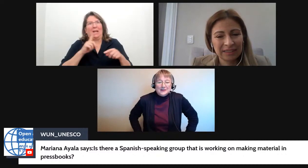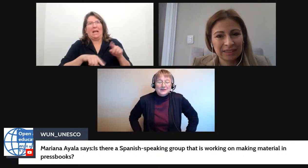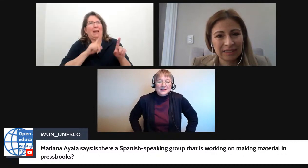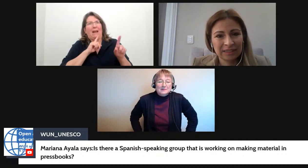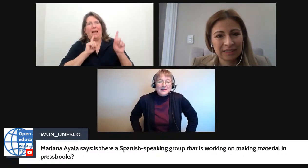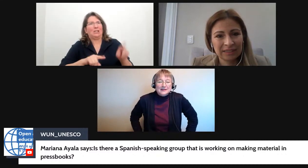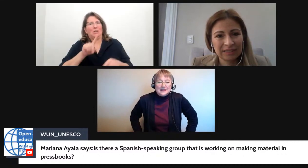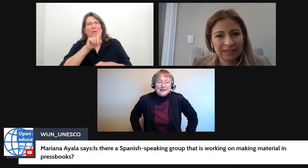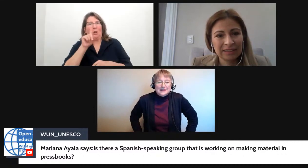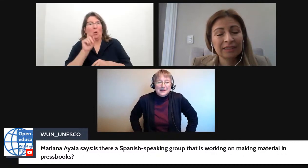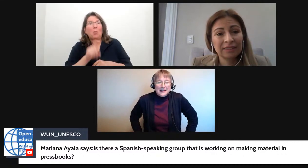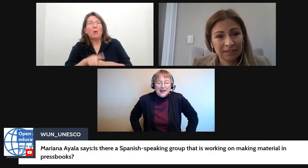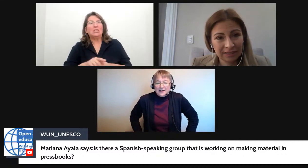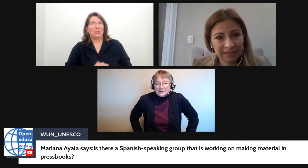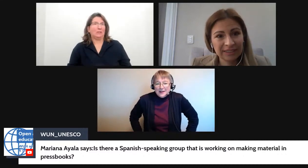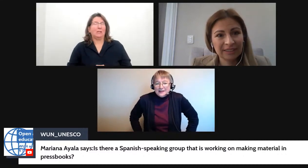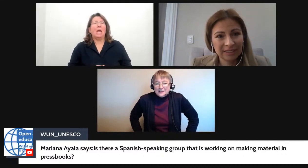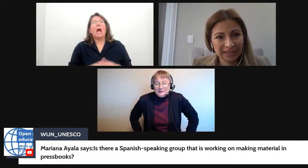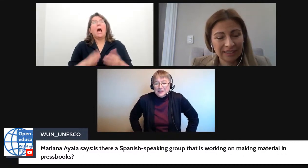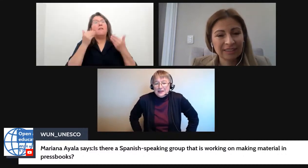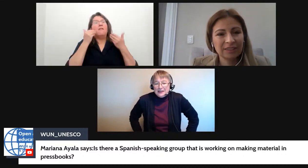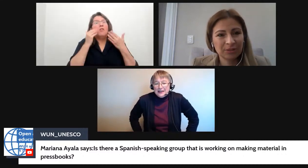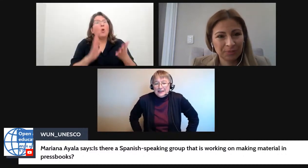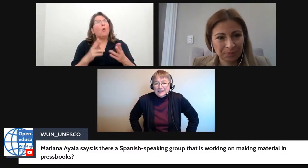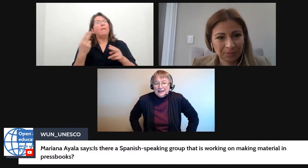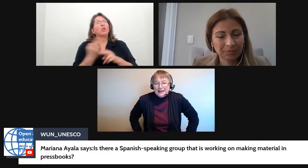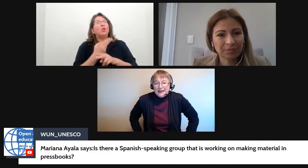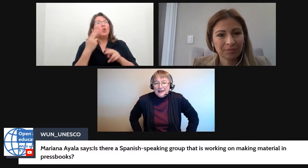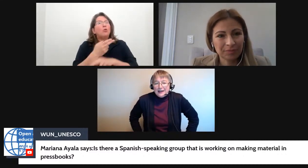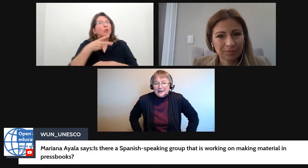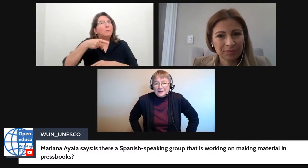you in terms of a Mexican or Spanish speaking